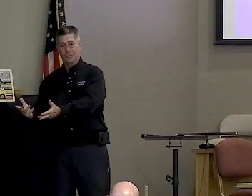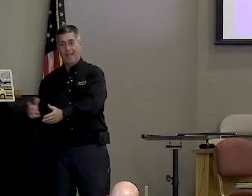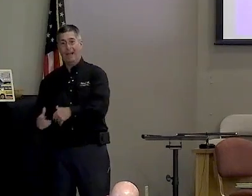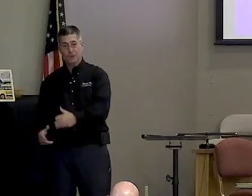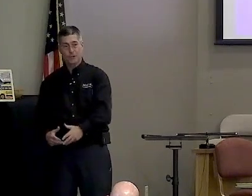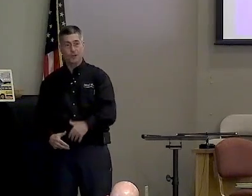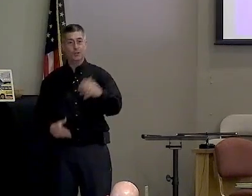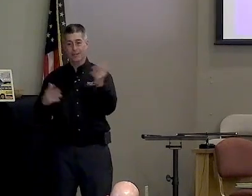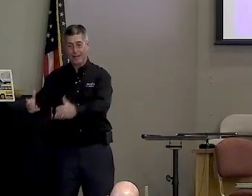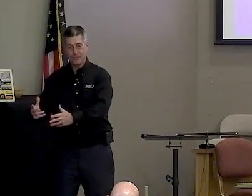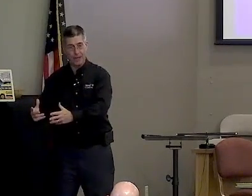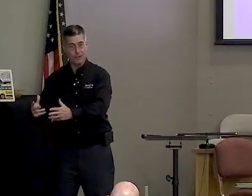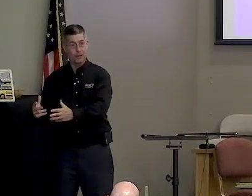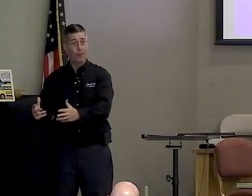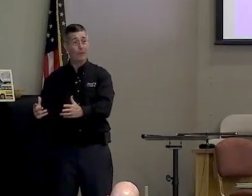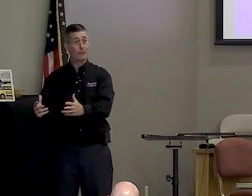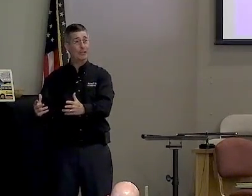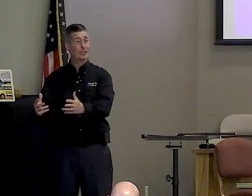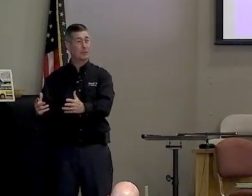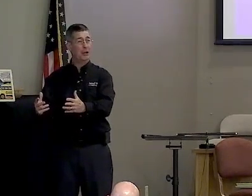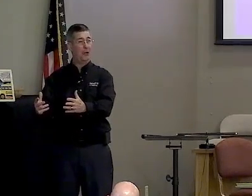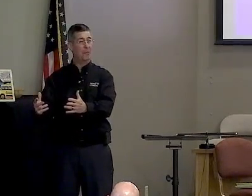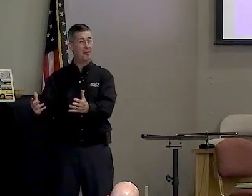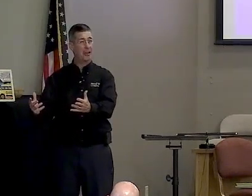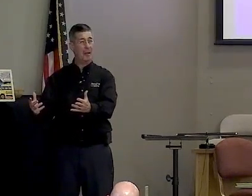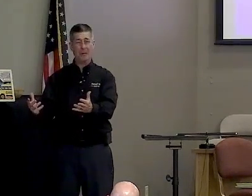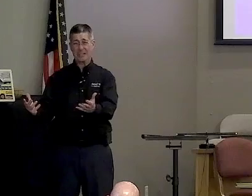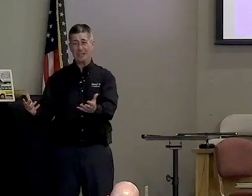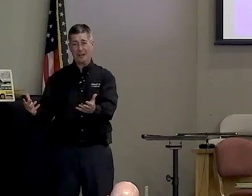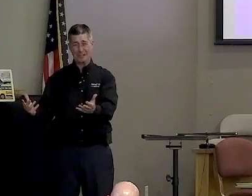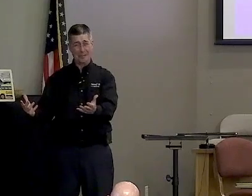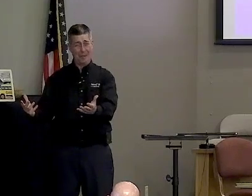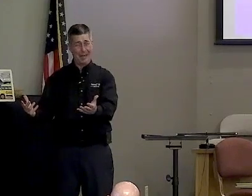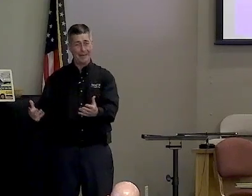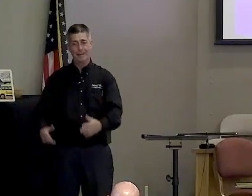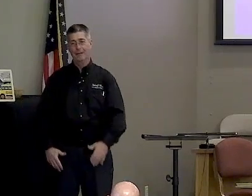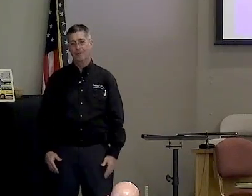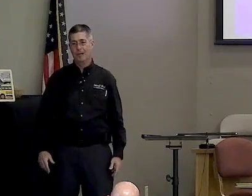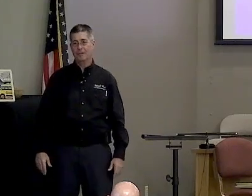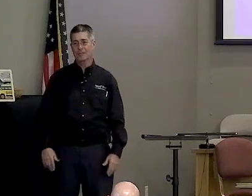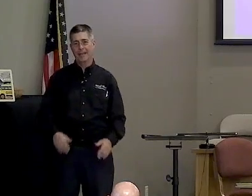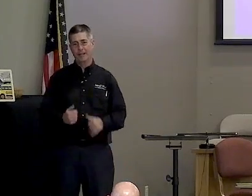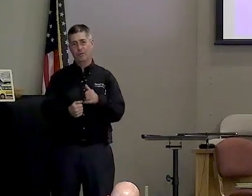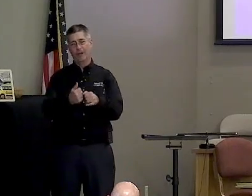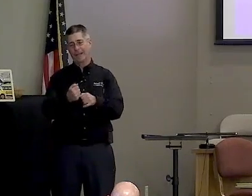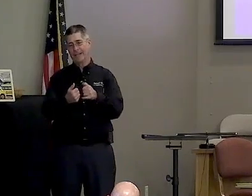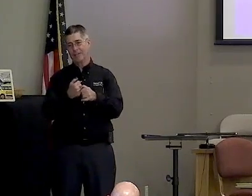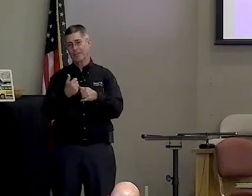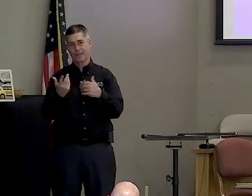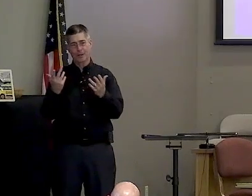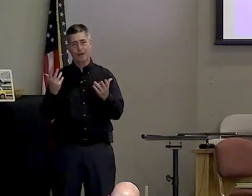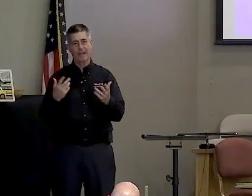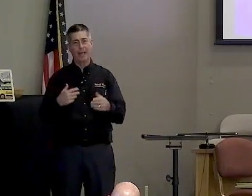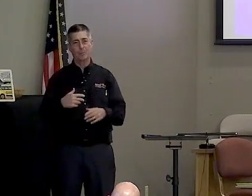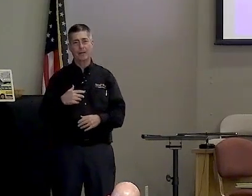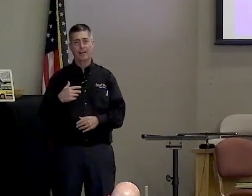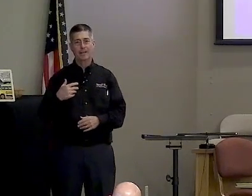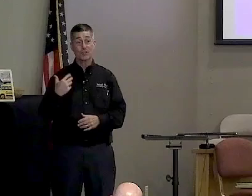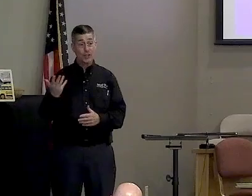After church, you're in the deaf section. All my friends just went home. Oh, no, I wanted to talk to somebody. Well, this day and age, we've got texting and all of that. But still,